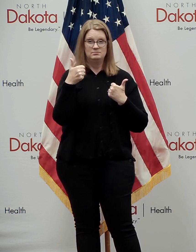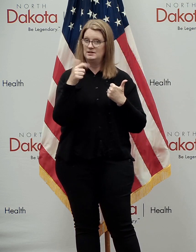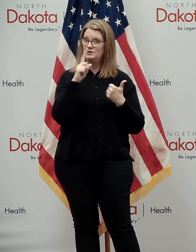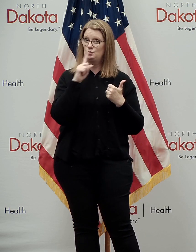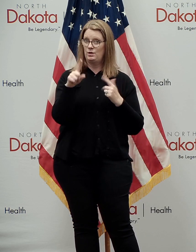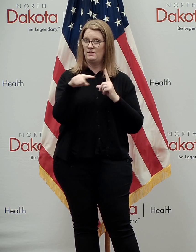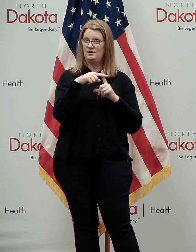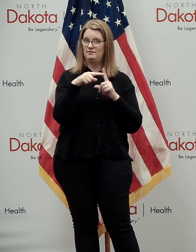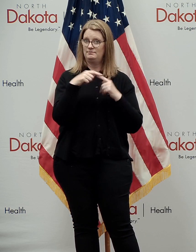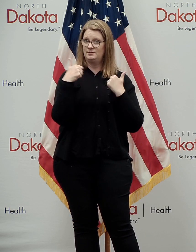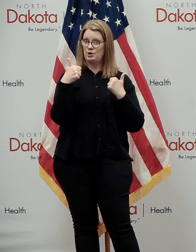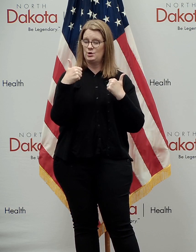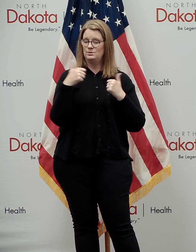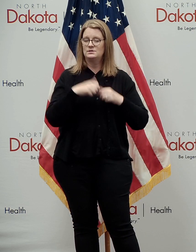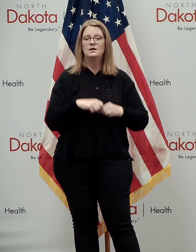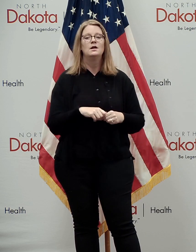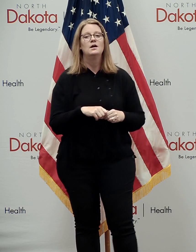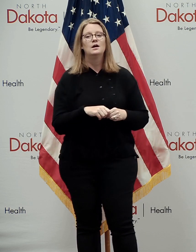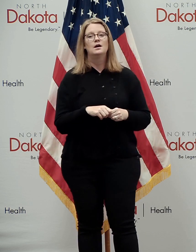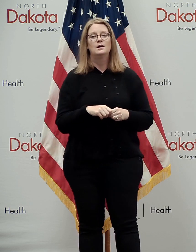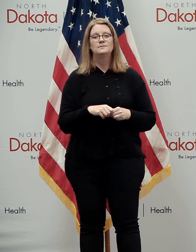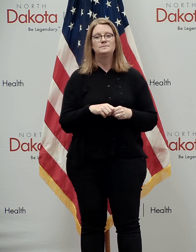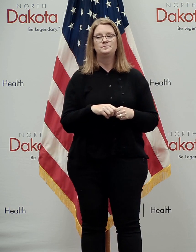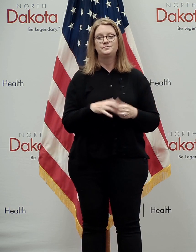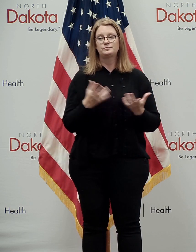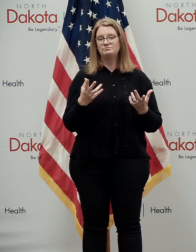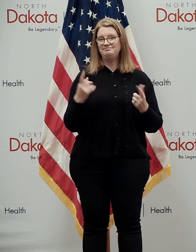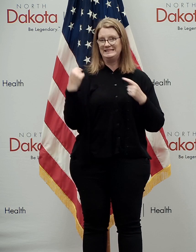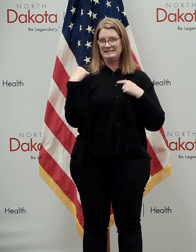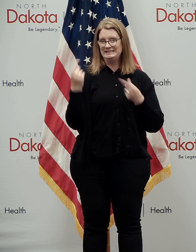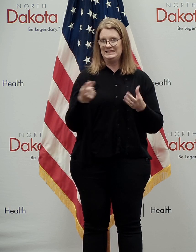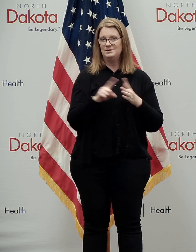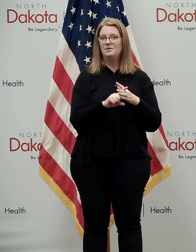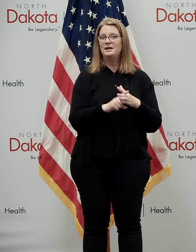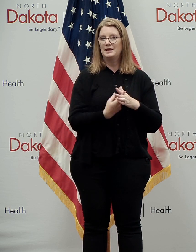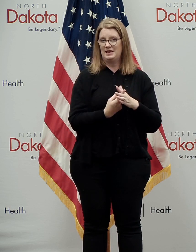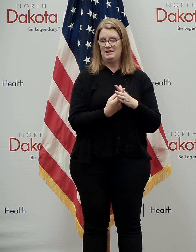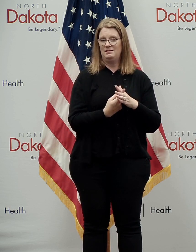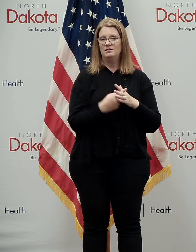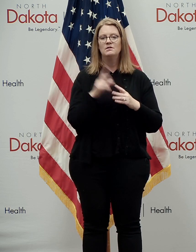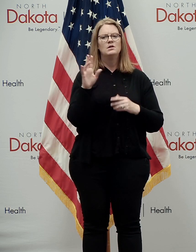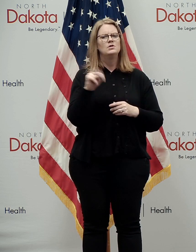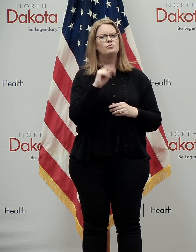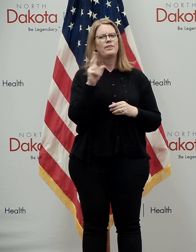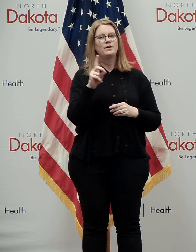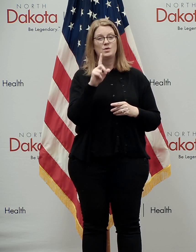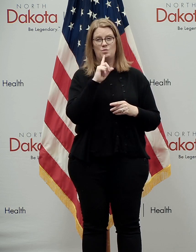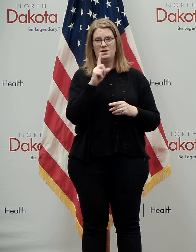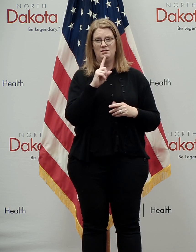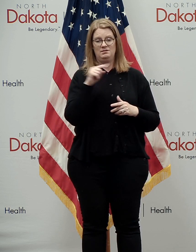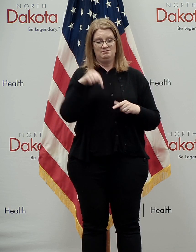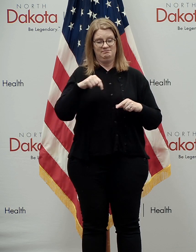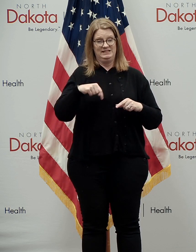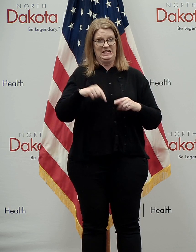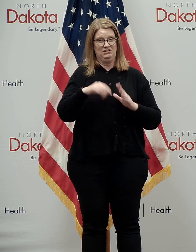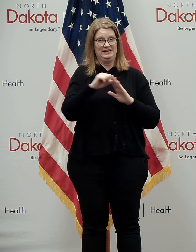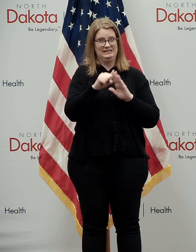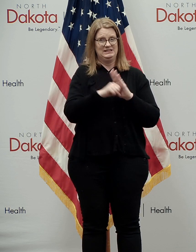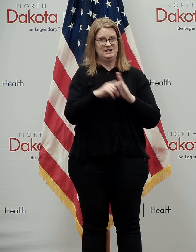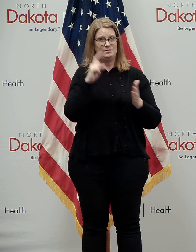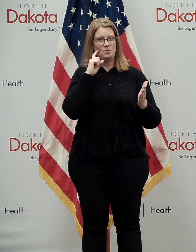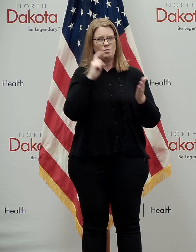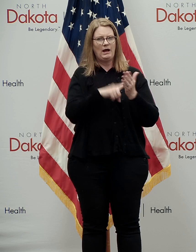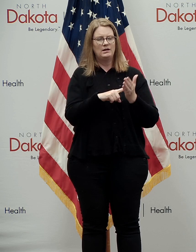news. Again, we've talked throughout the pandemic about how North Dakota has been recognized as one of the leaders in terms of how